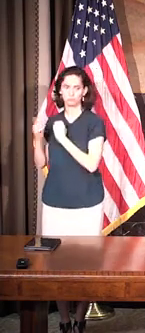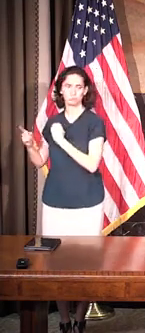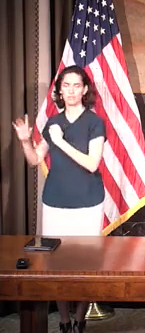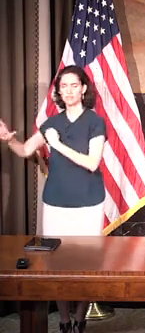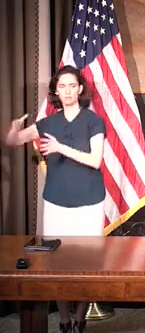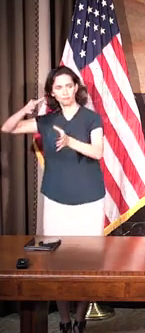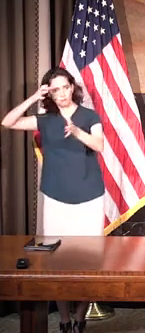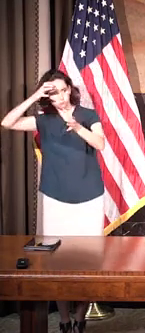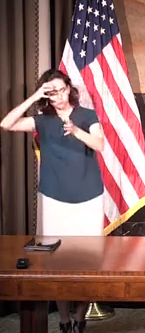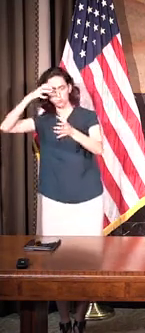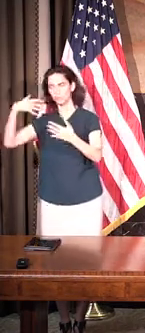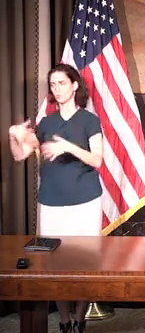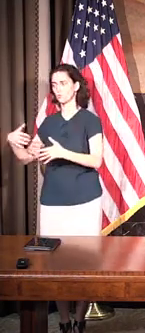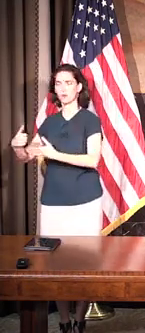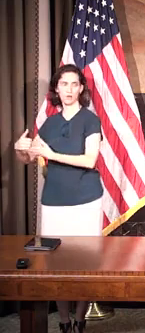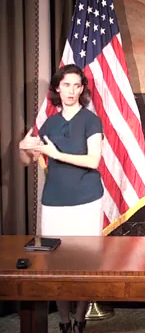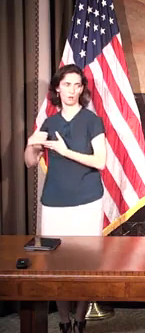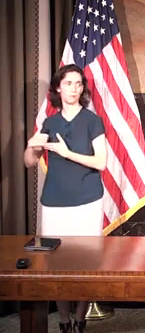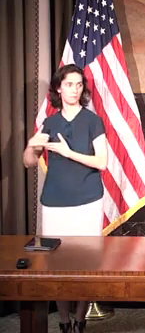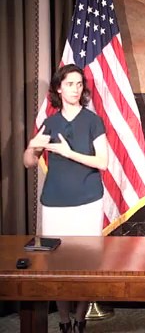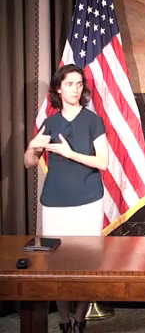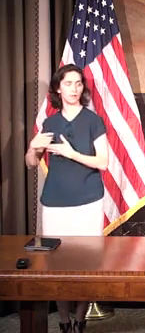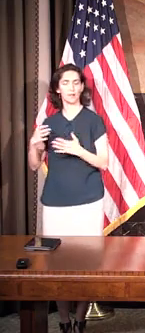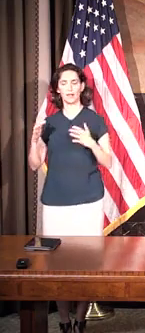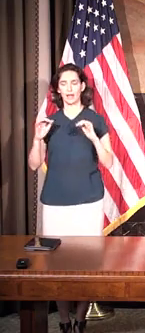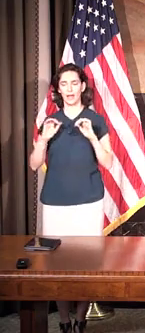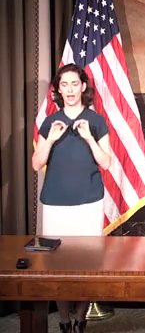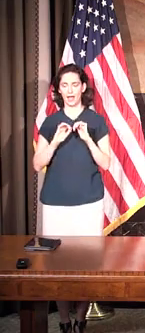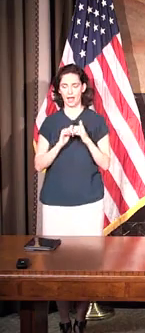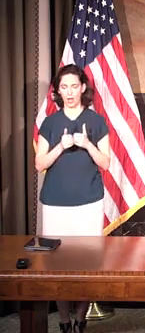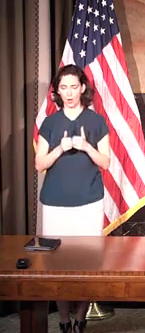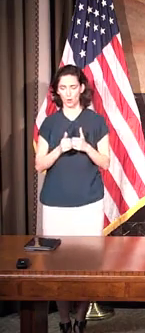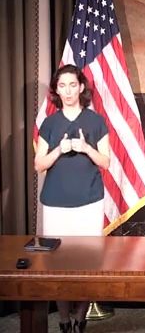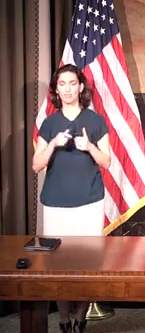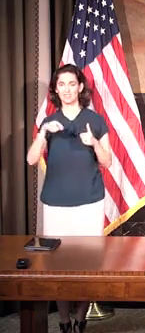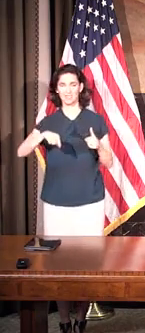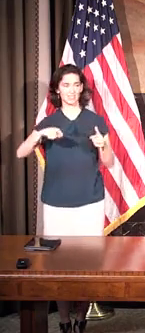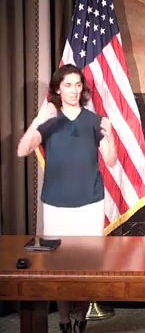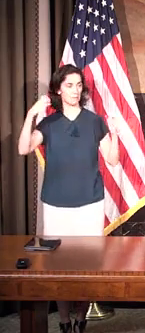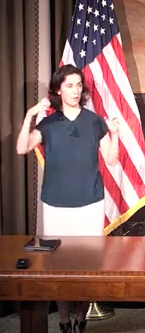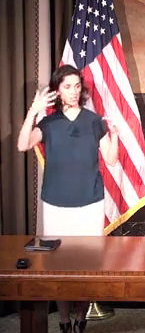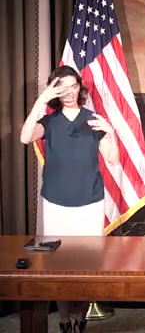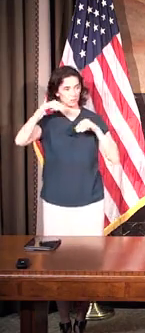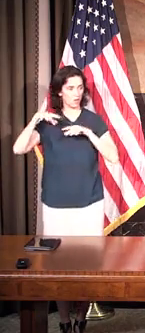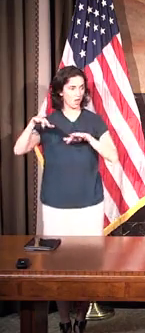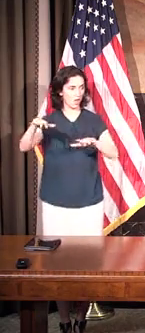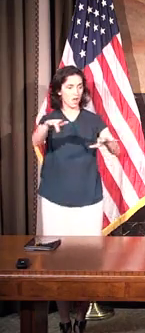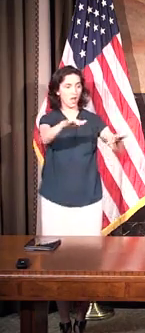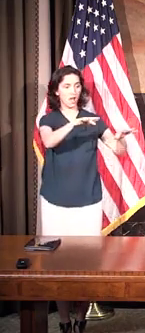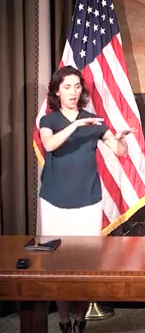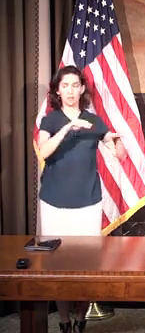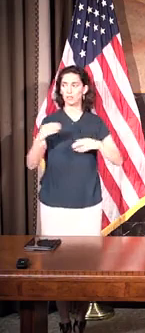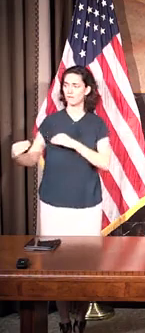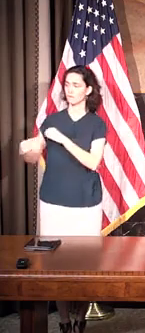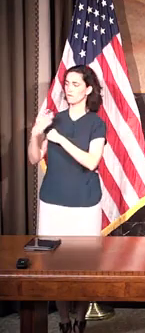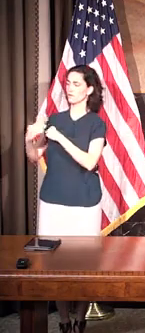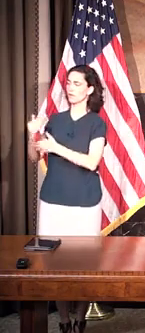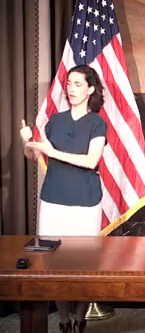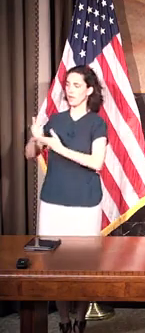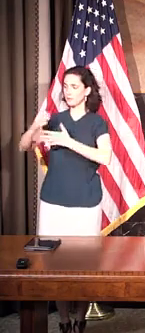so forth as it relates to the way we've handled our public health emergency in terms of the decisions we've made